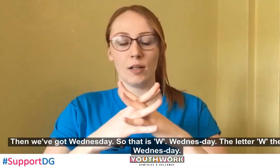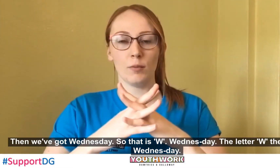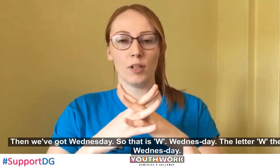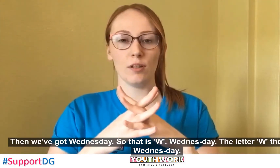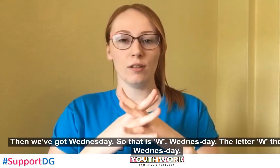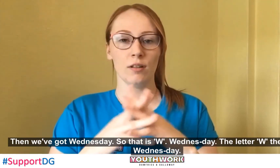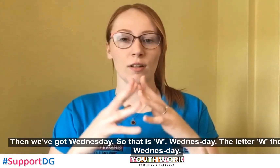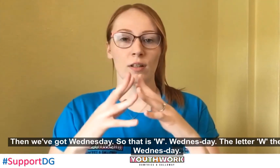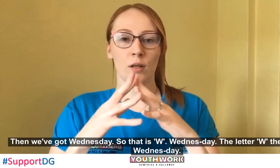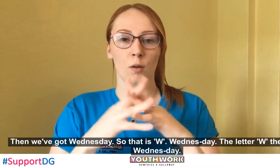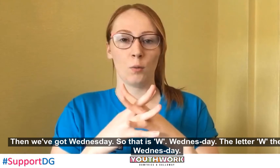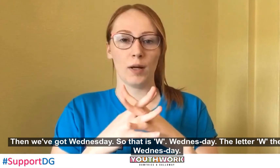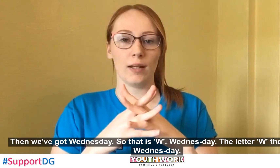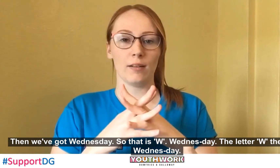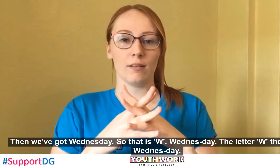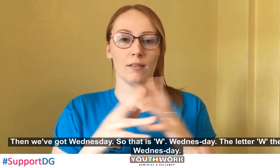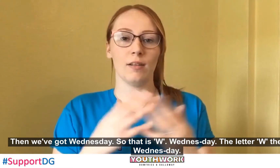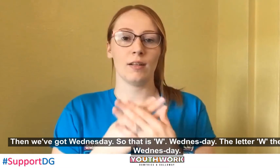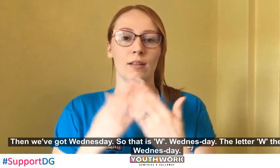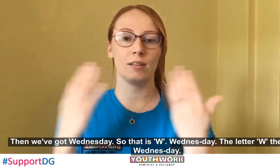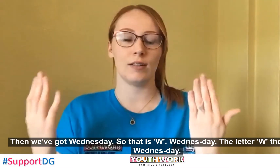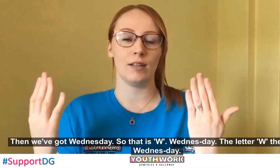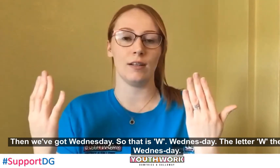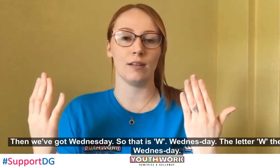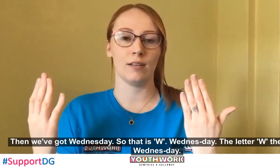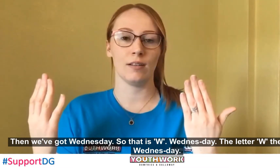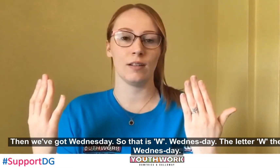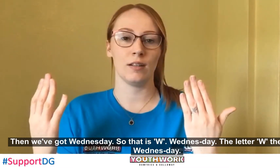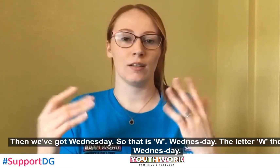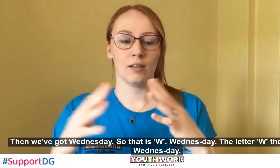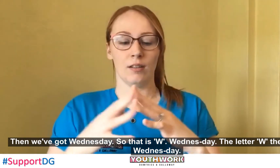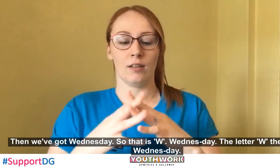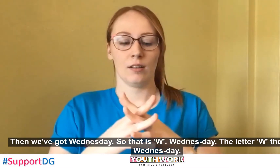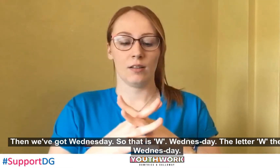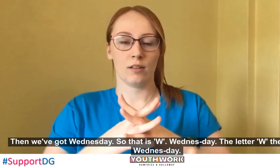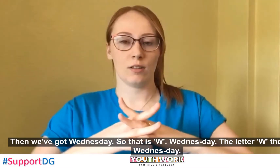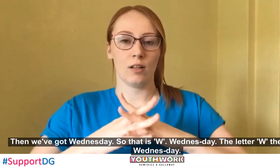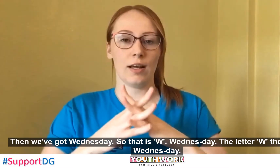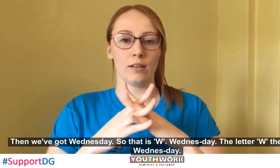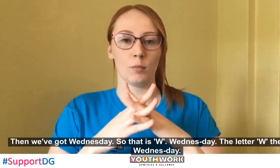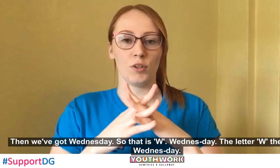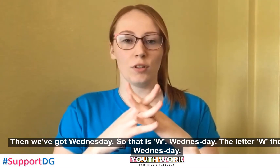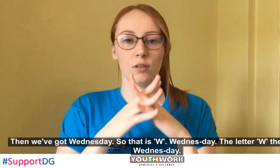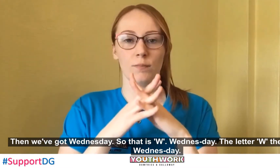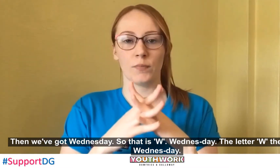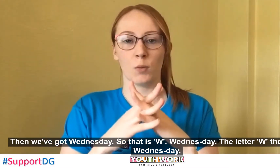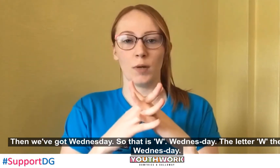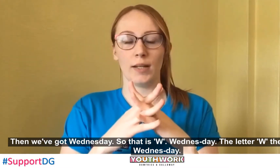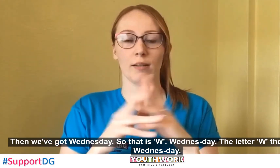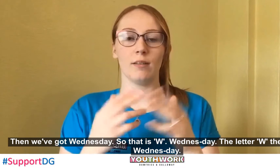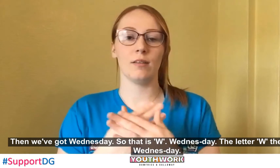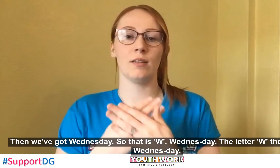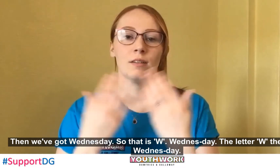W, wedding day. So the letter W, wedding